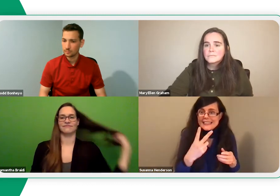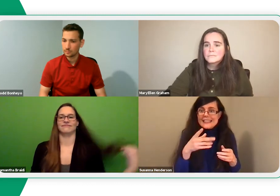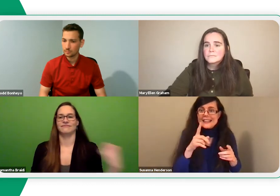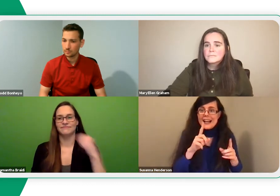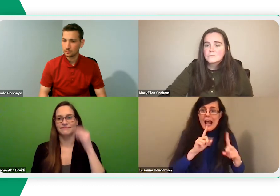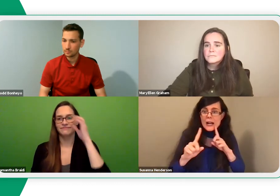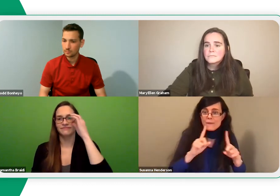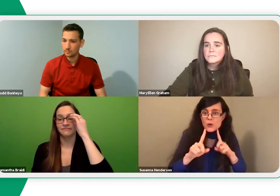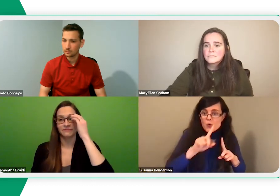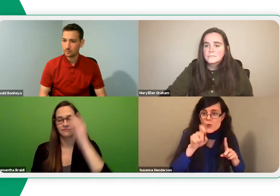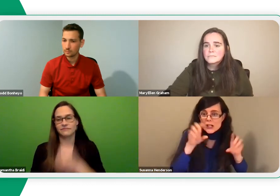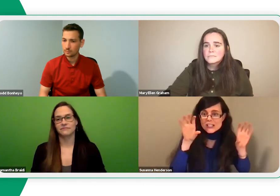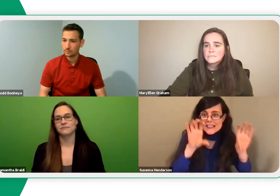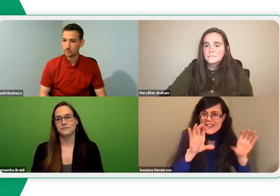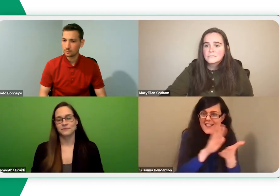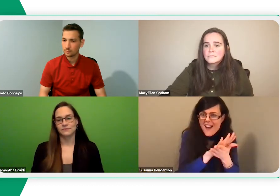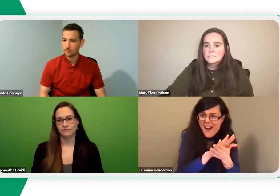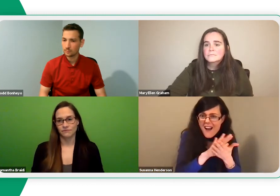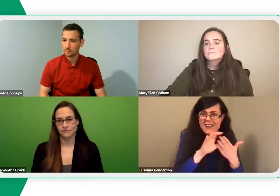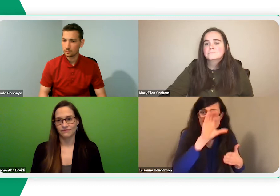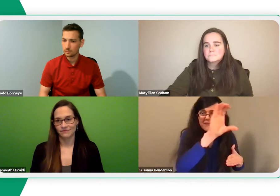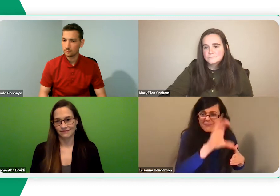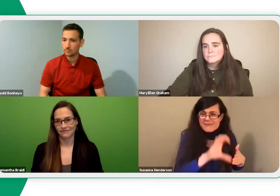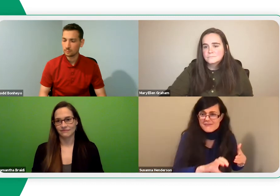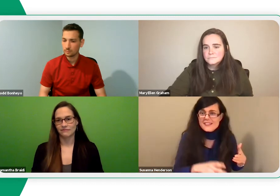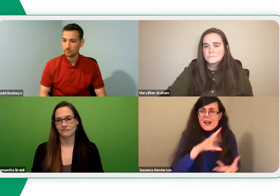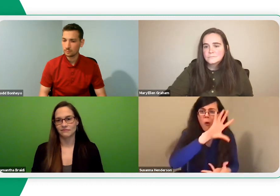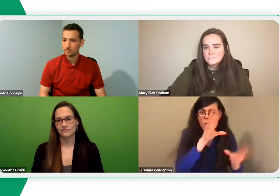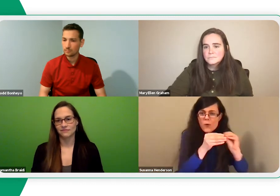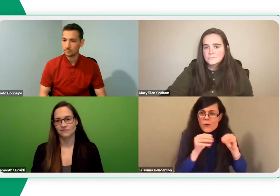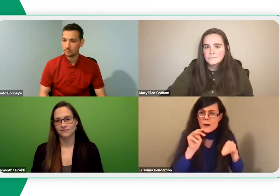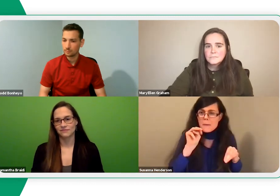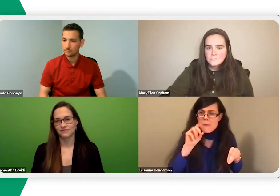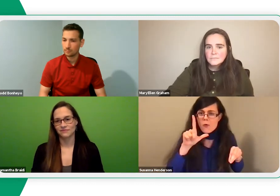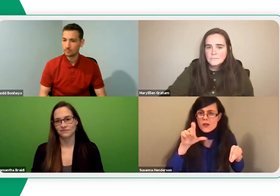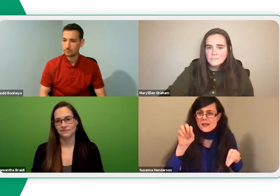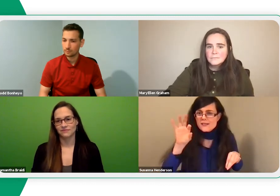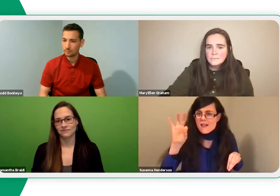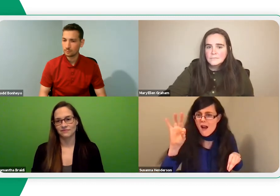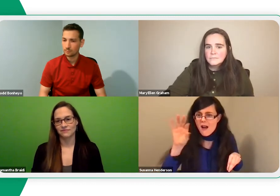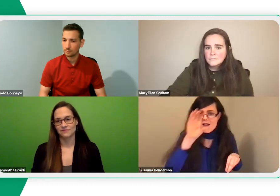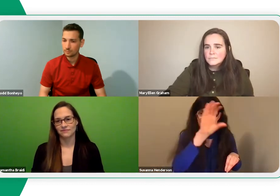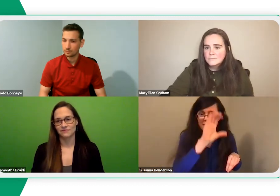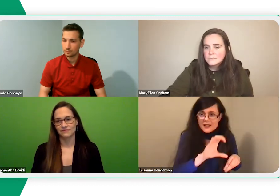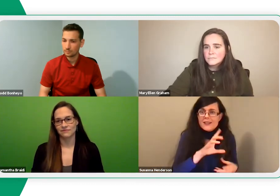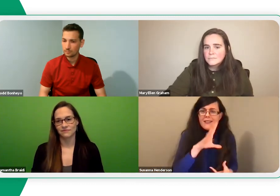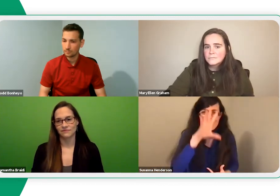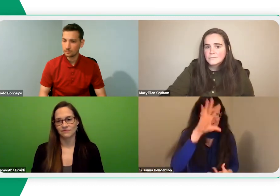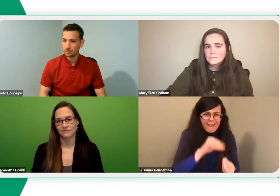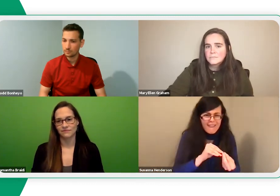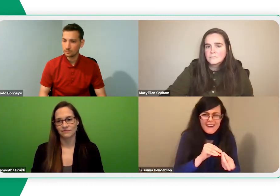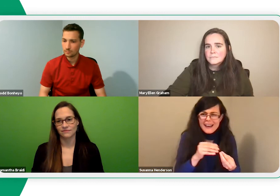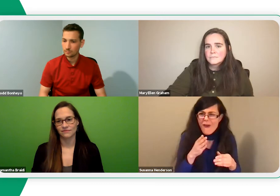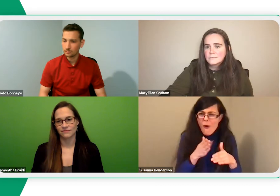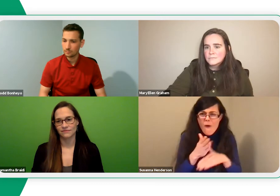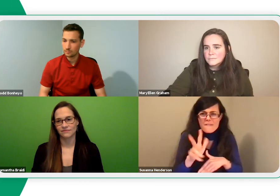it's great. And you can see the conversations and the discussions and the things that are happening in all of the different